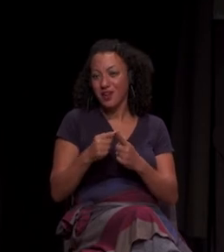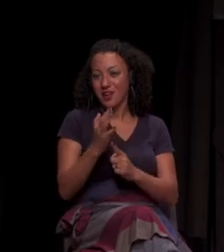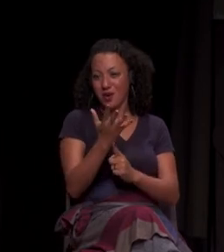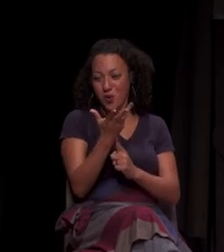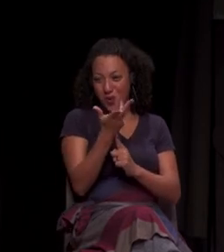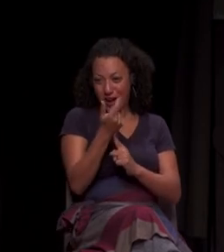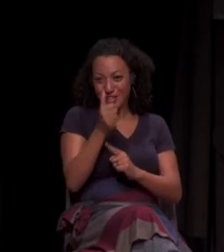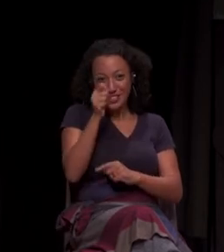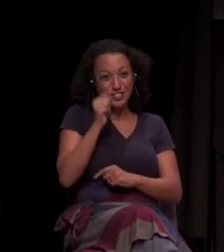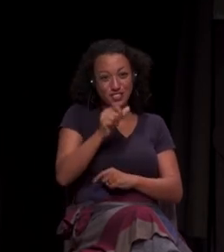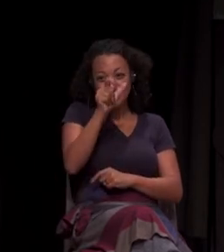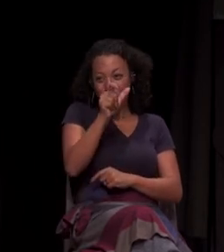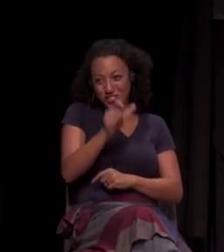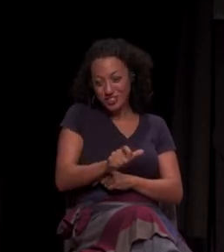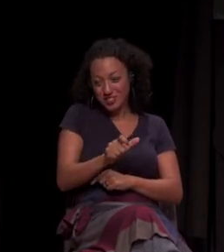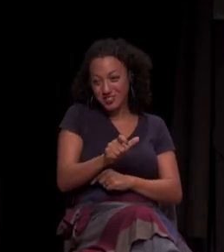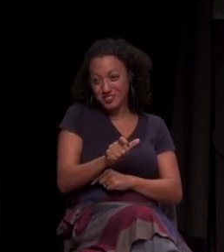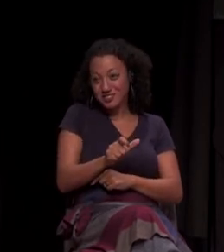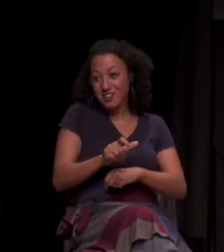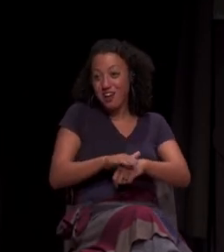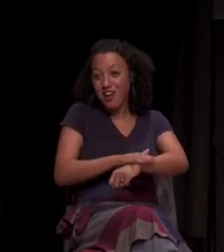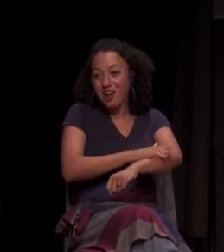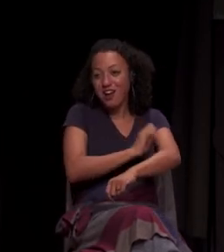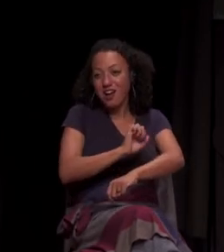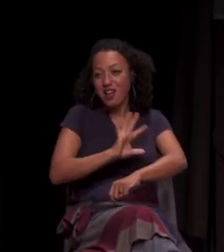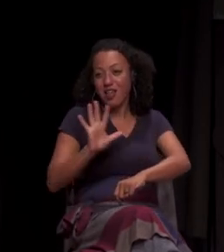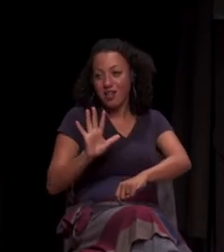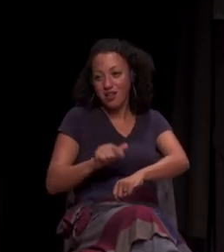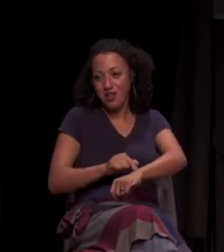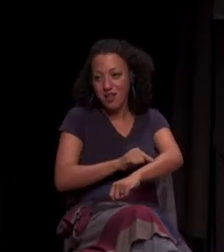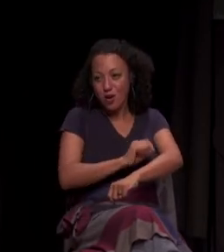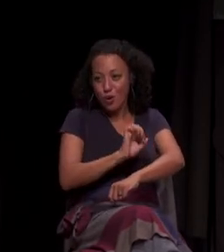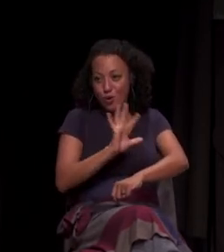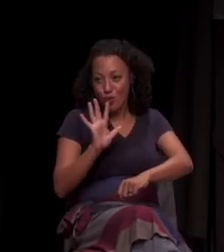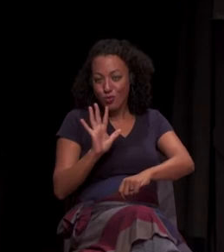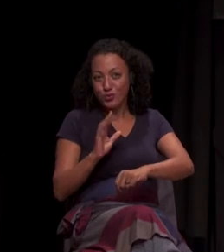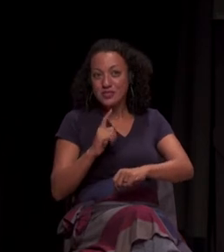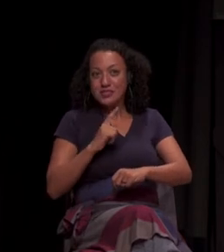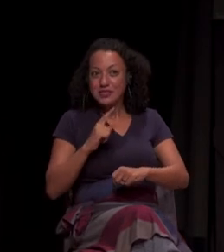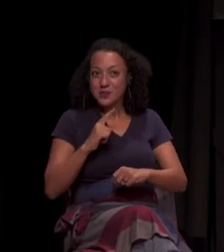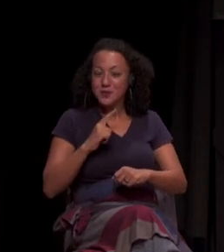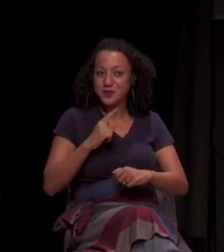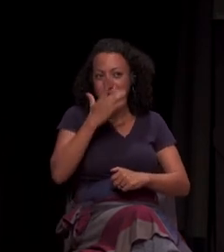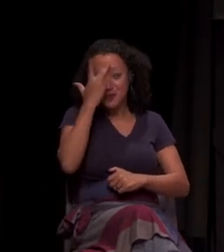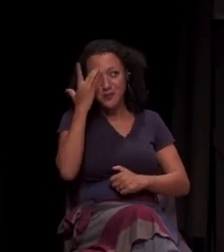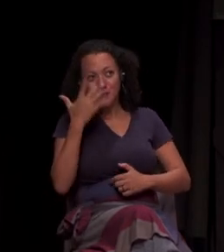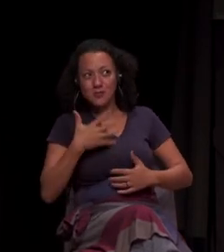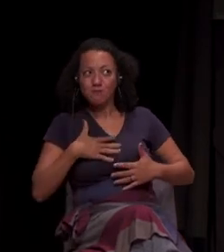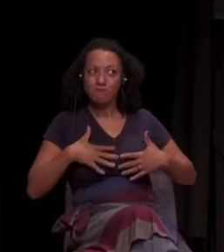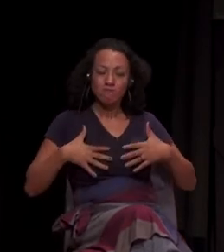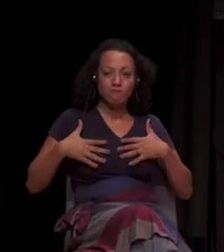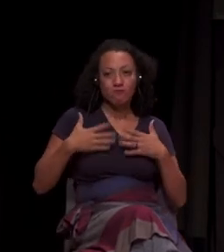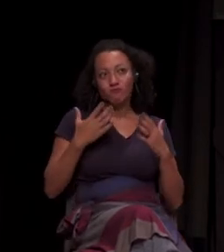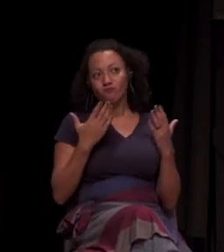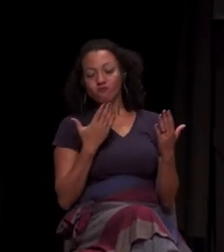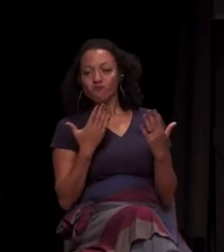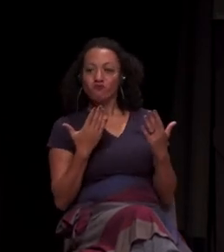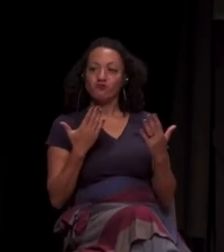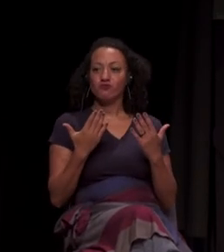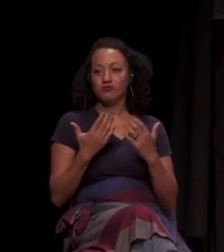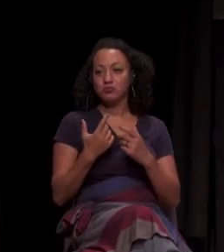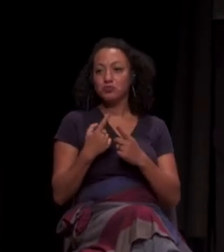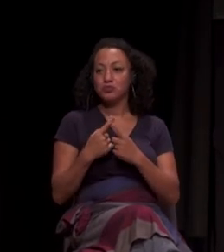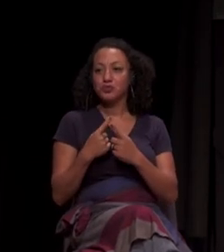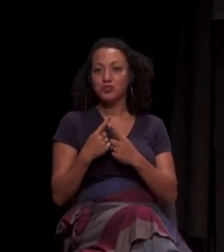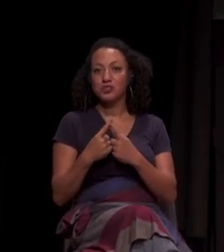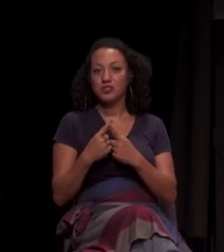the colonial powers, but there was a bit of discomfort from artists later on about her own social position